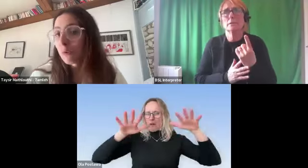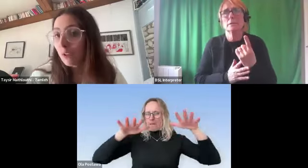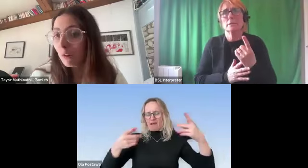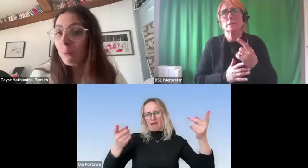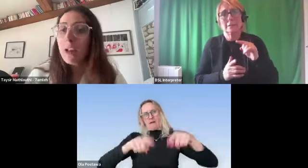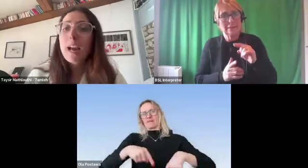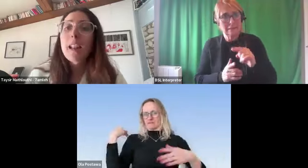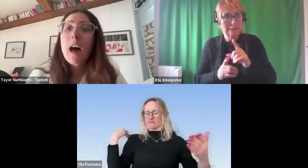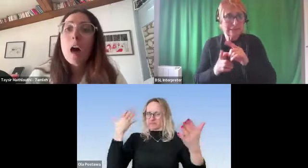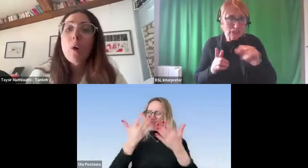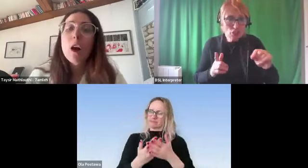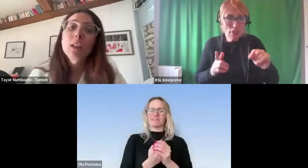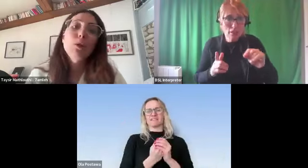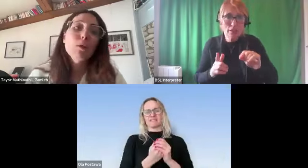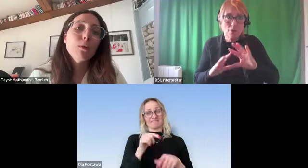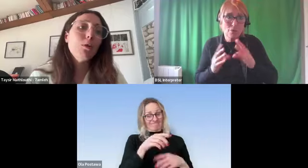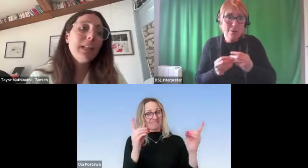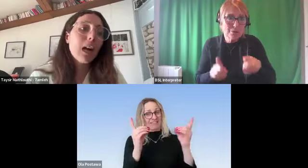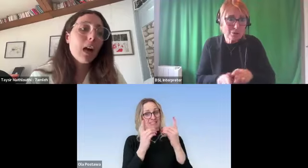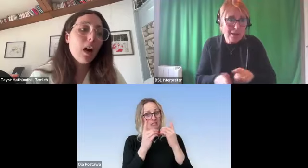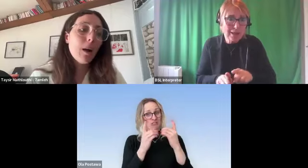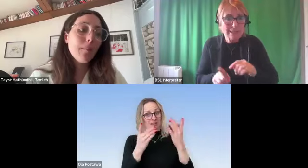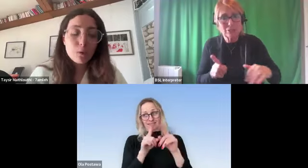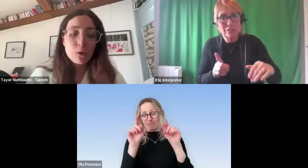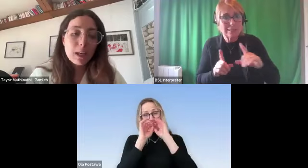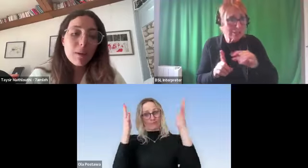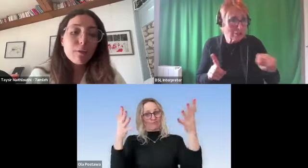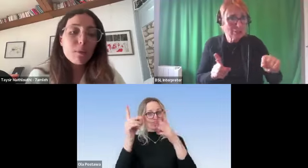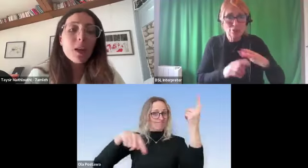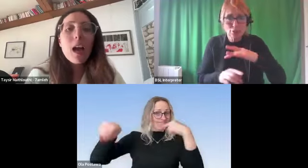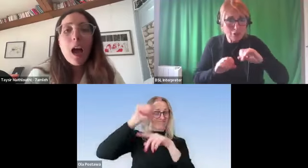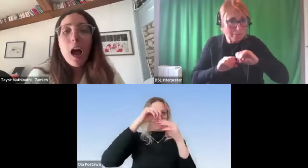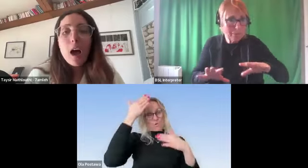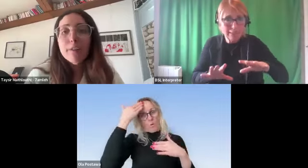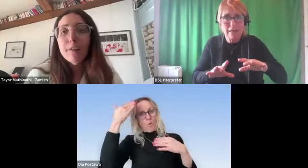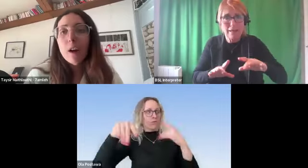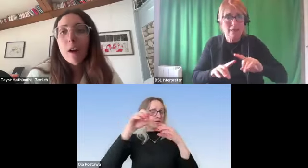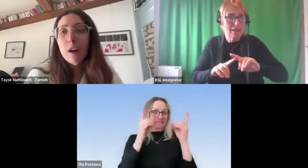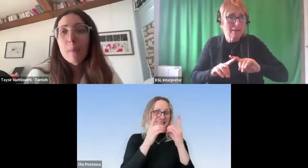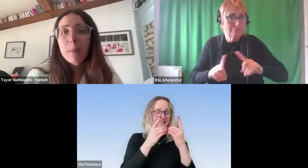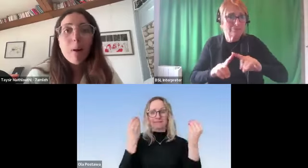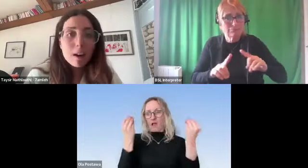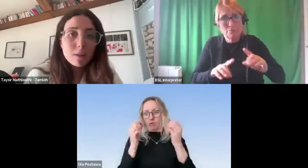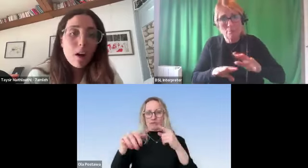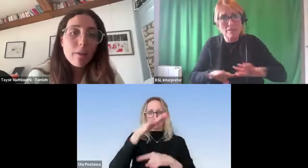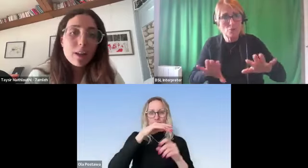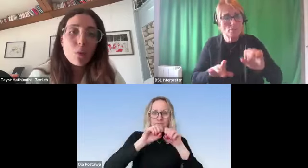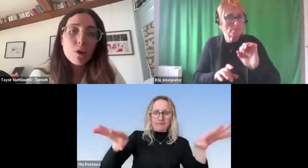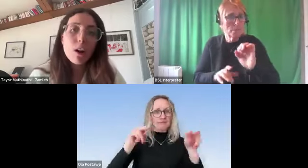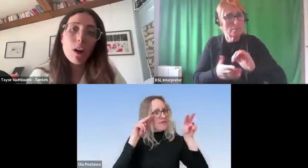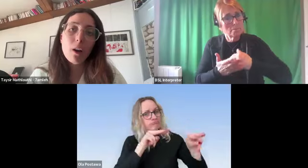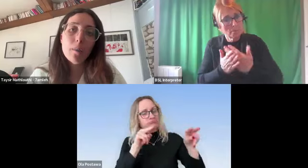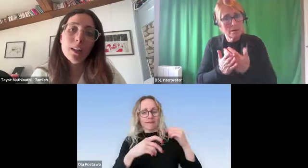in the digital realm, and how digital social media platforms have been part